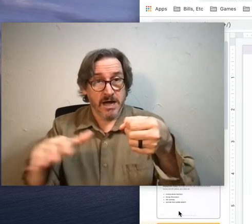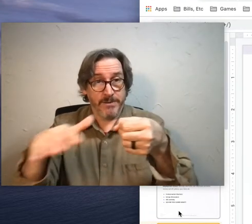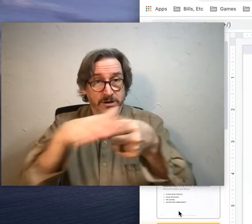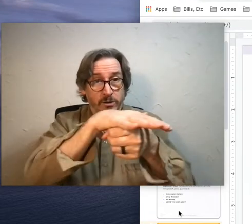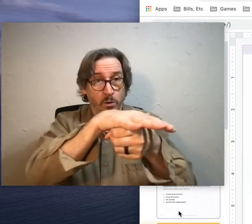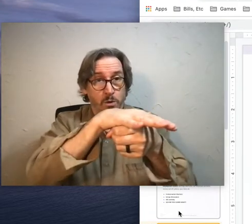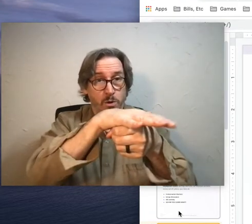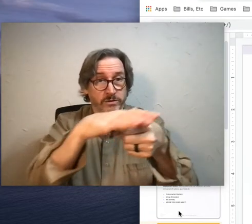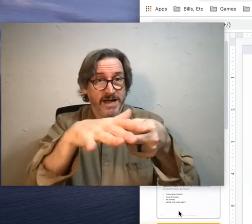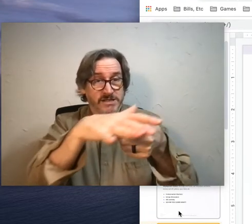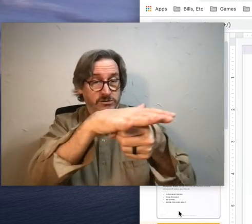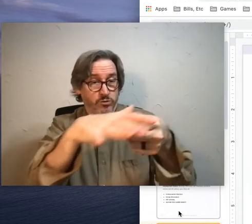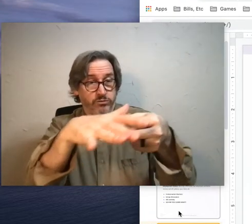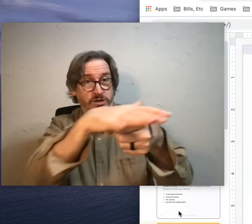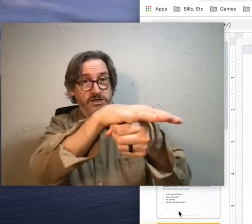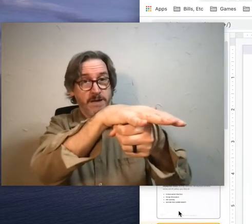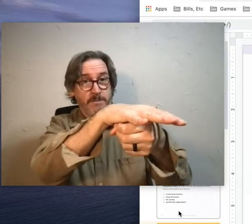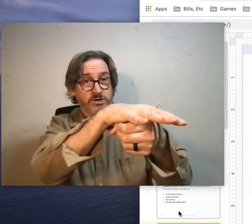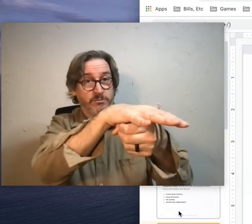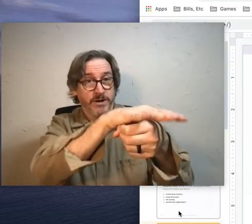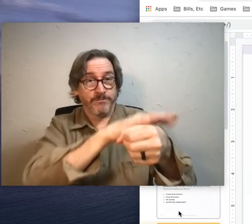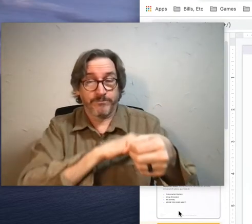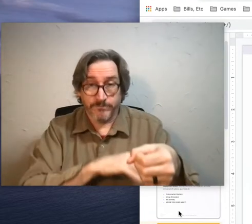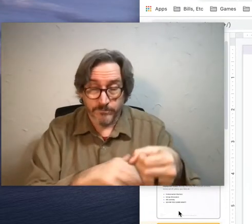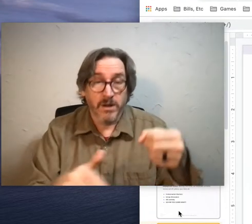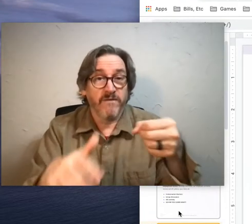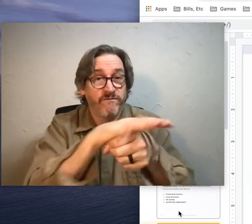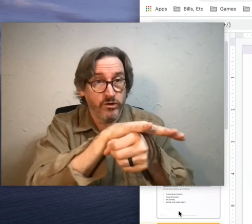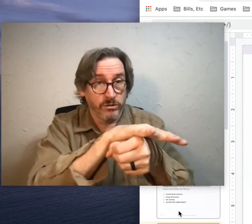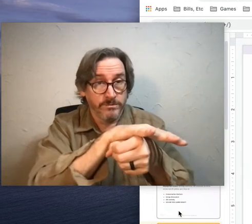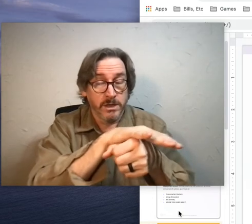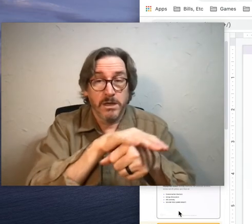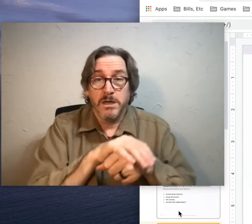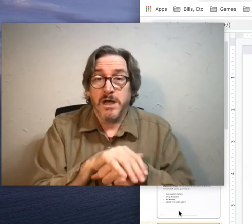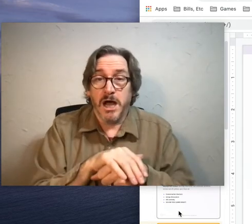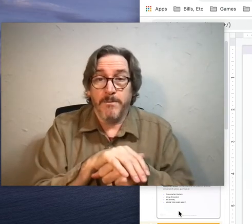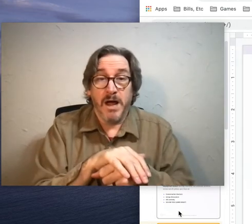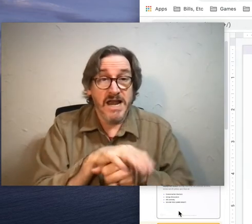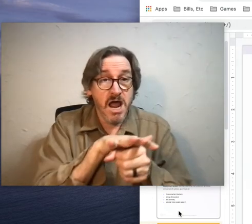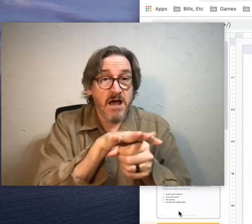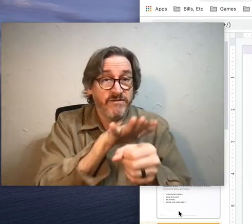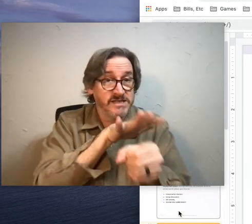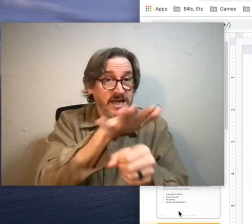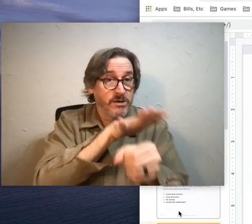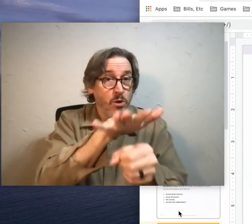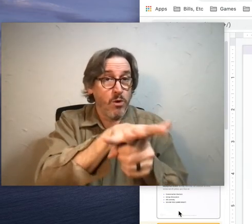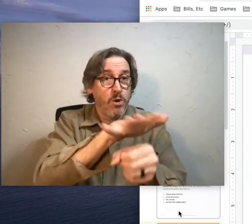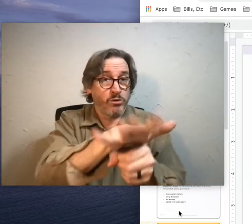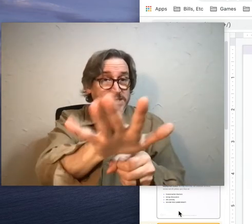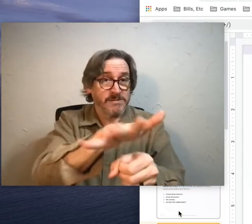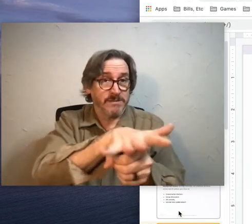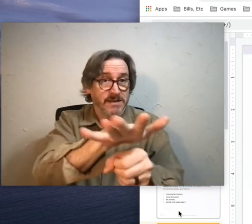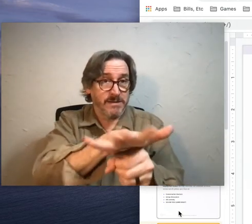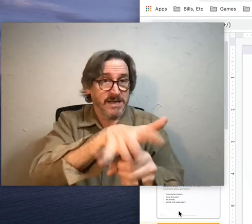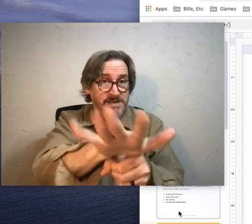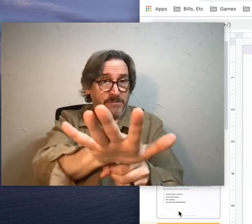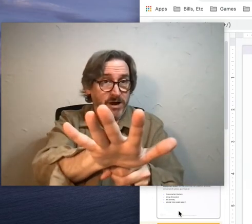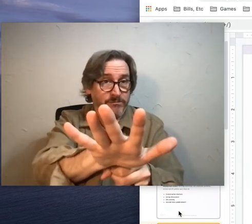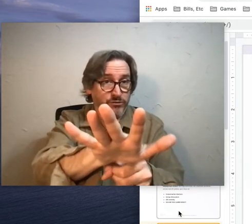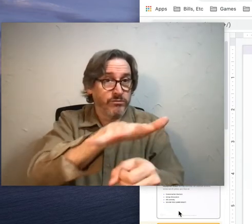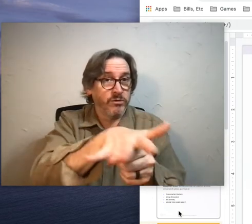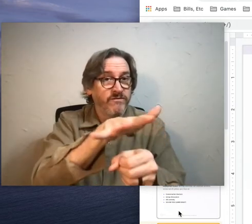like a cup, and you're like, whoa, whoa, whoa, it came up to the brim. Full. Enough is like, whoa, whoa, whoa, stop, stop, stop, stop,